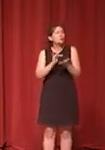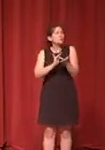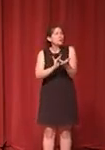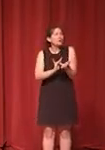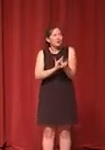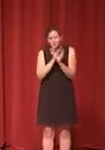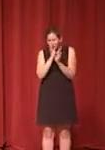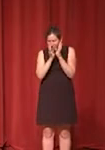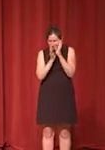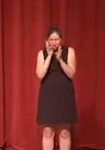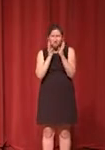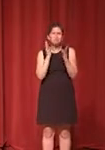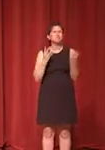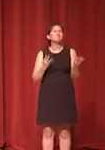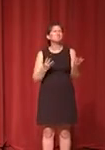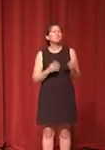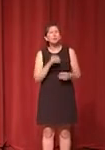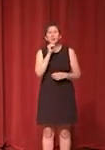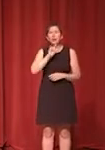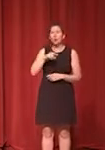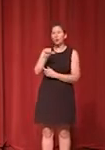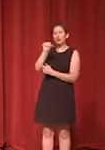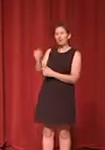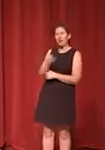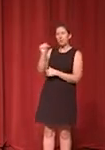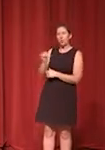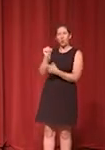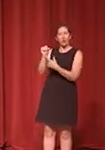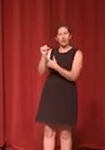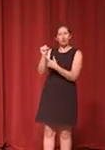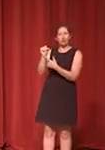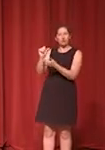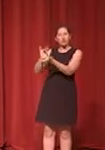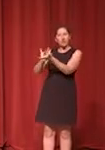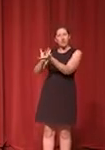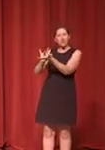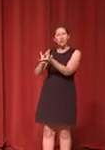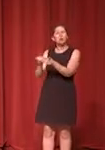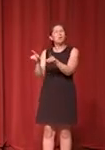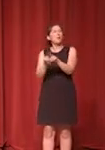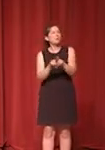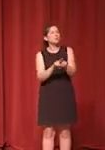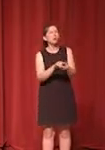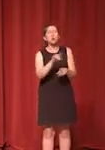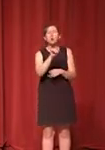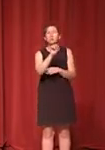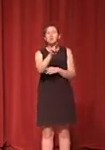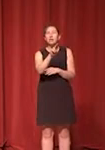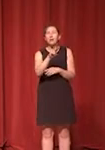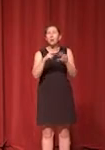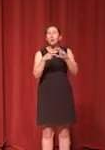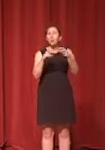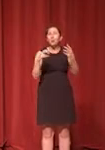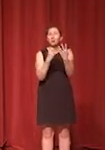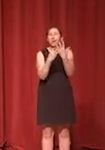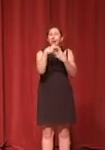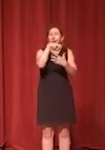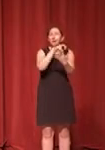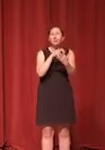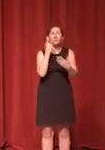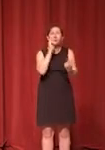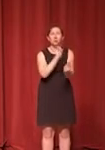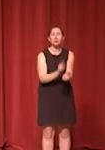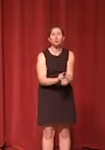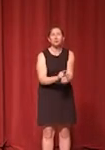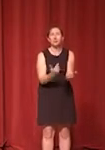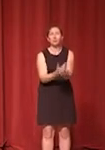of therapies that they're studying, not just amyloid ones, but tau and other kinds of therapies. So that's the exciting part. These are all coming. Next